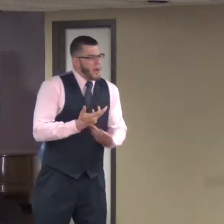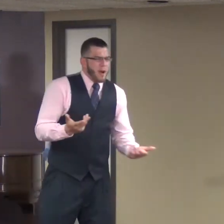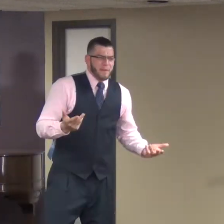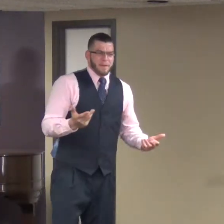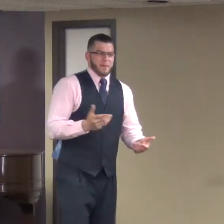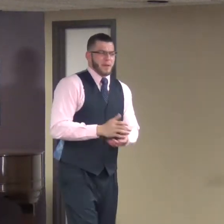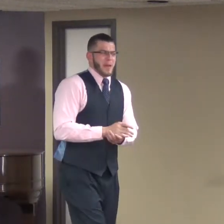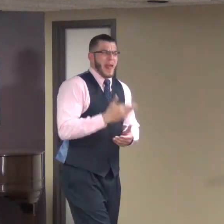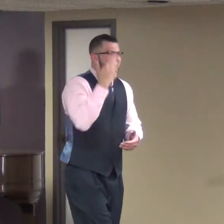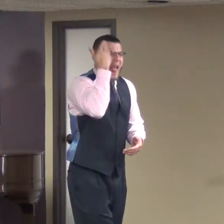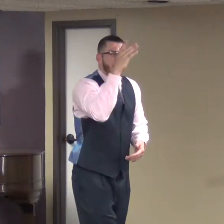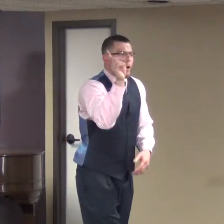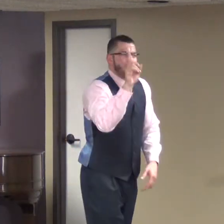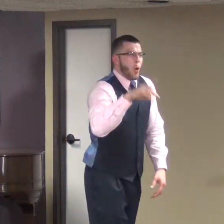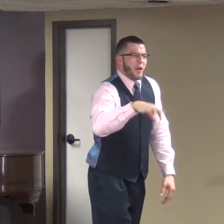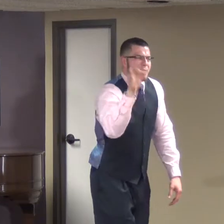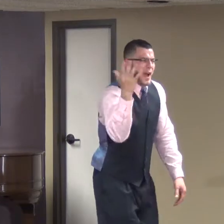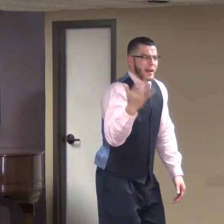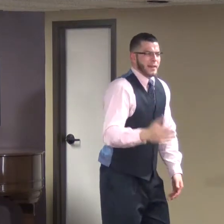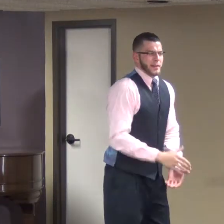love. And they don't know where to find it.